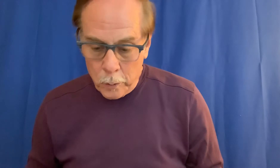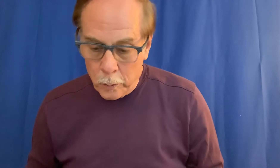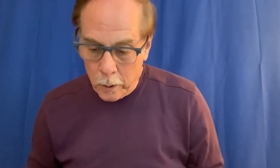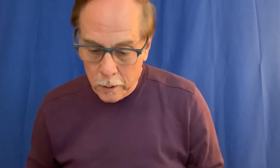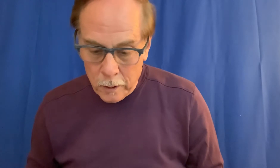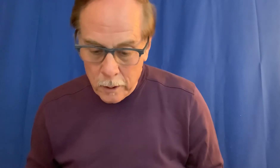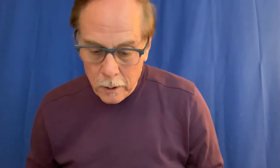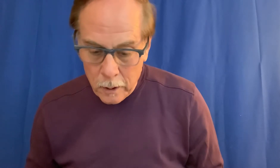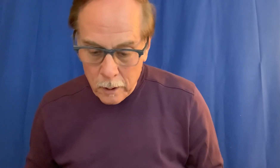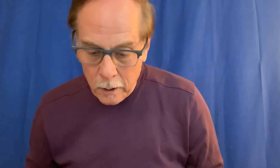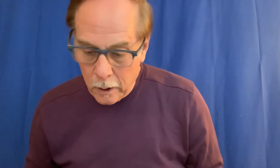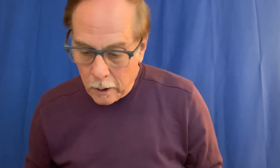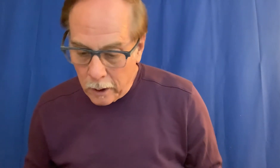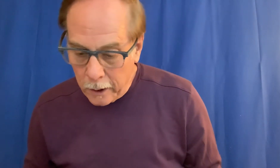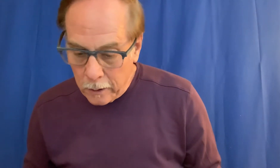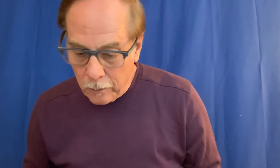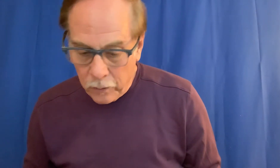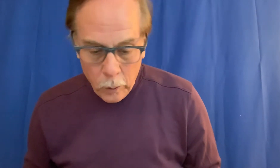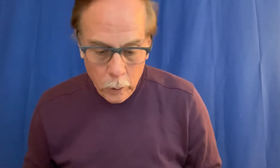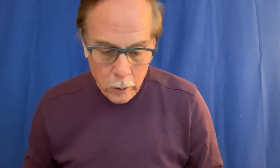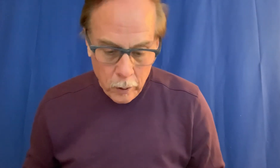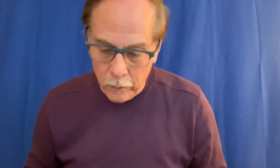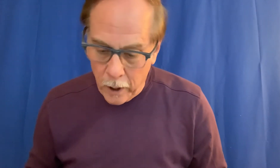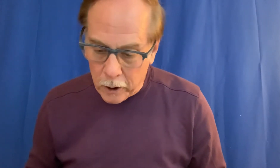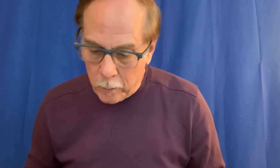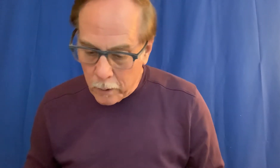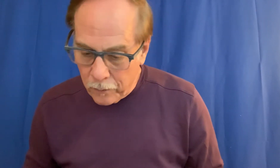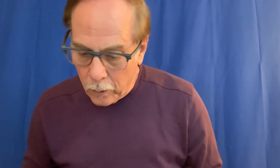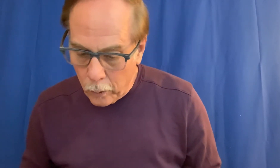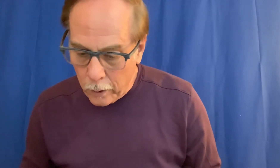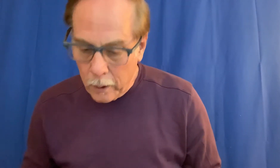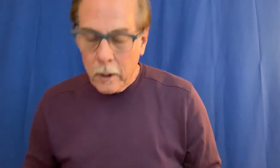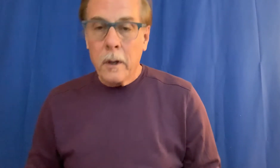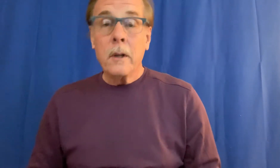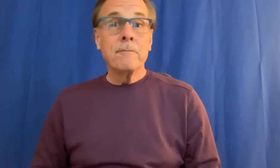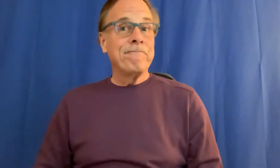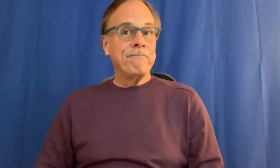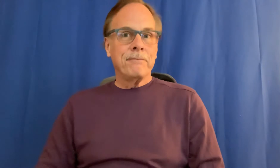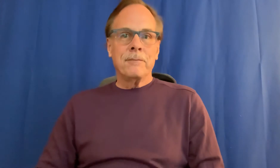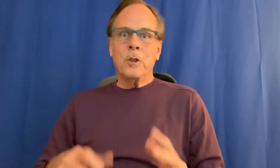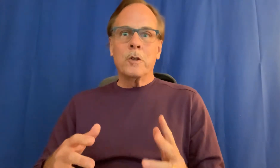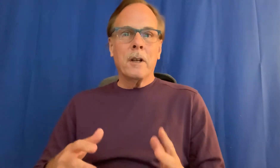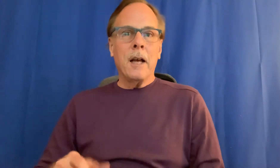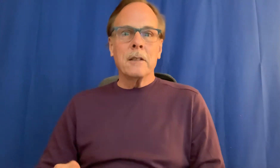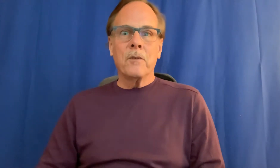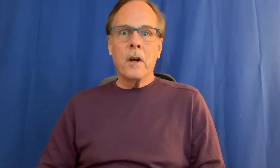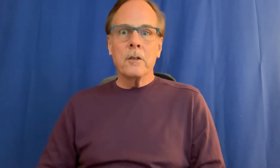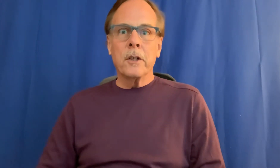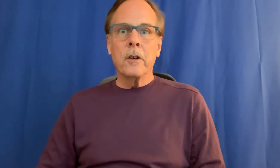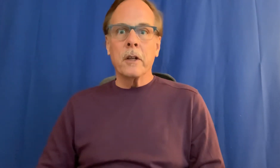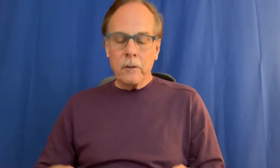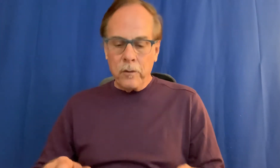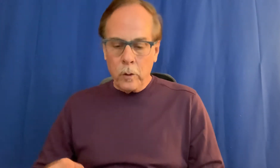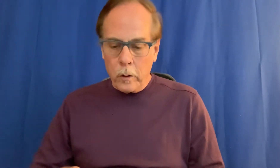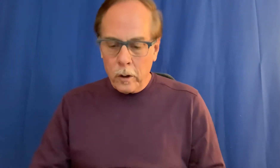To clean the floor or vacuum the floor, using classifiers here. Again, floor, hard to